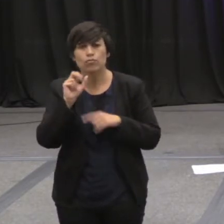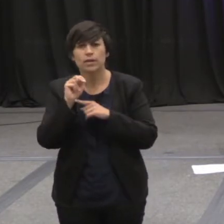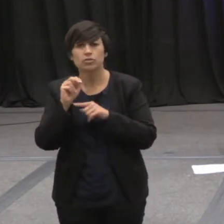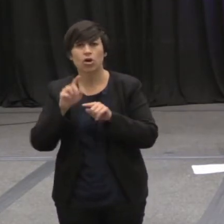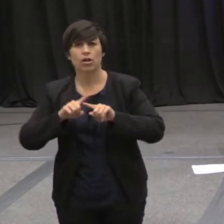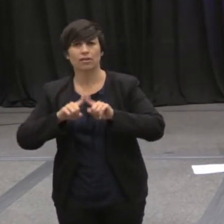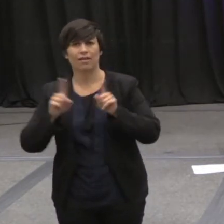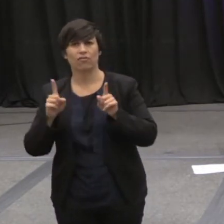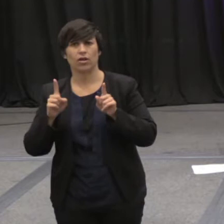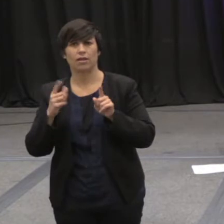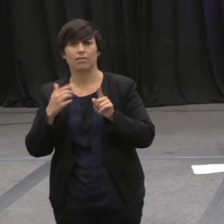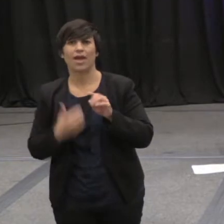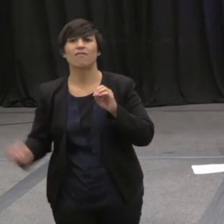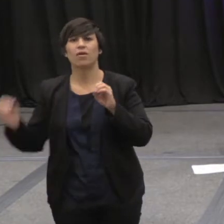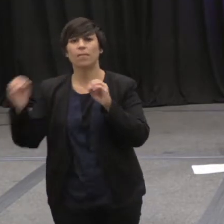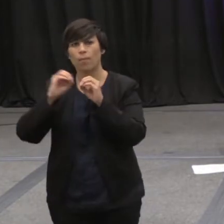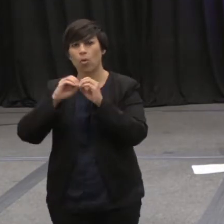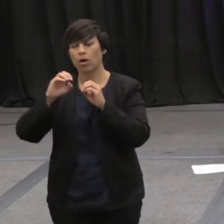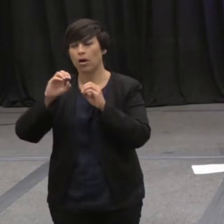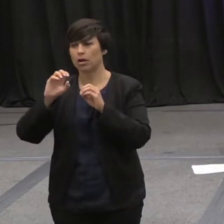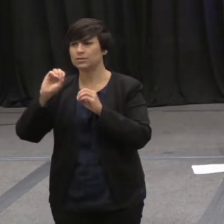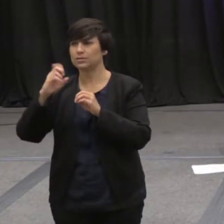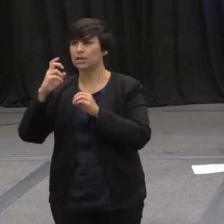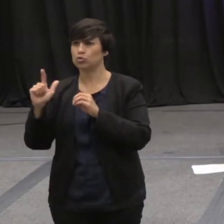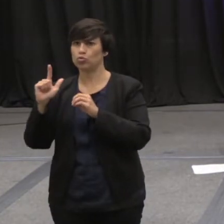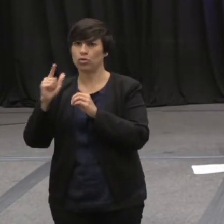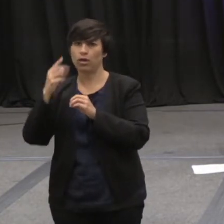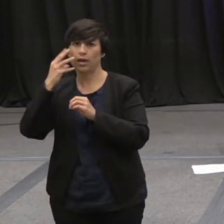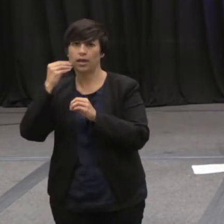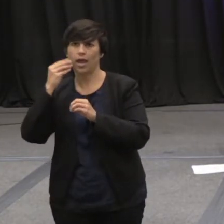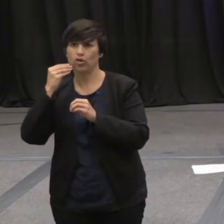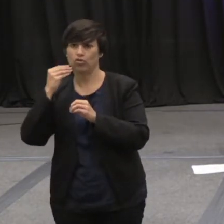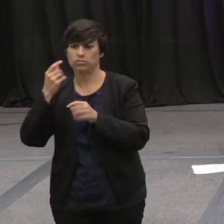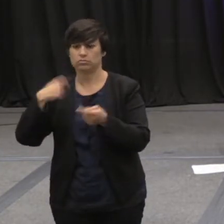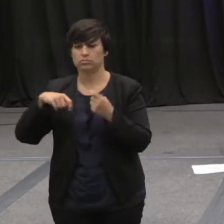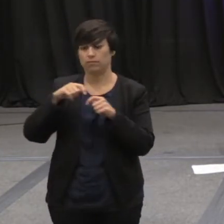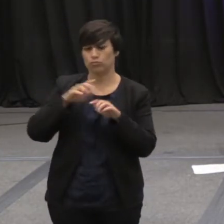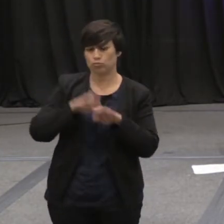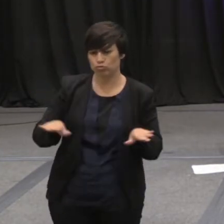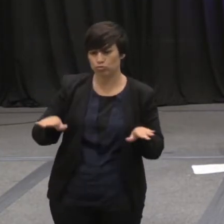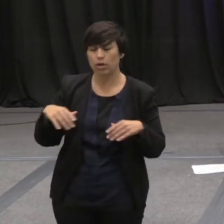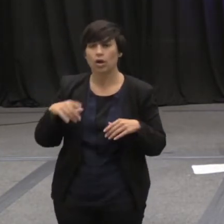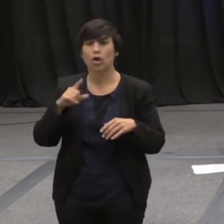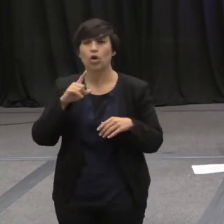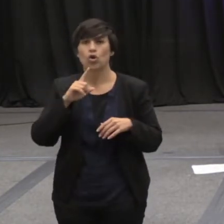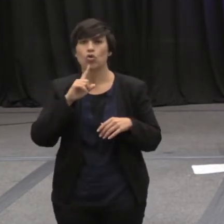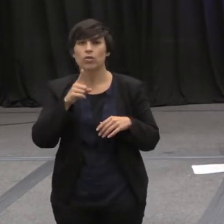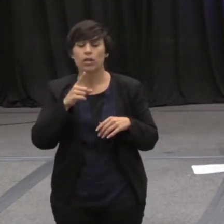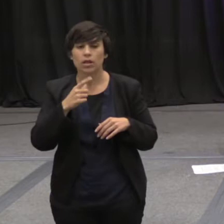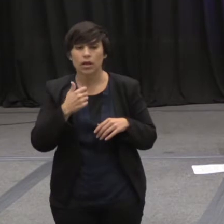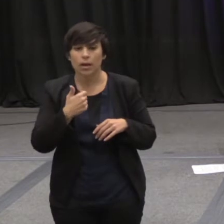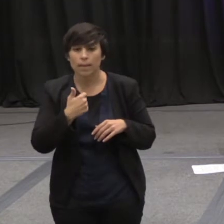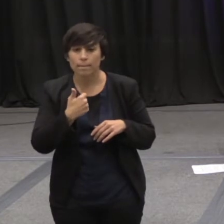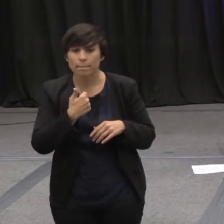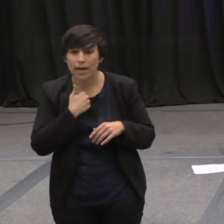way more sexual encounters than they have children. You know, and for someone like me, we're talking thousands of acts of intercourse and no